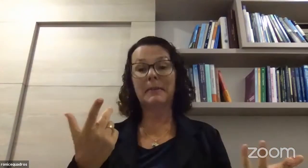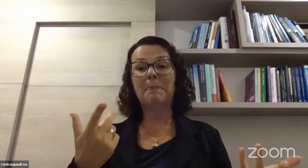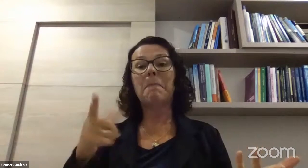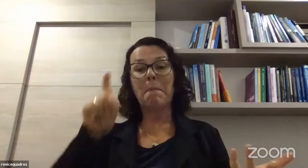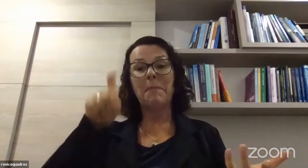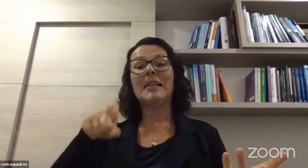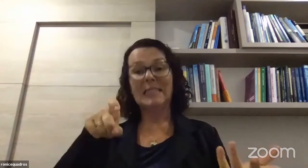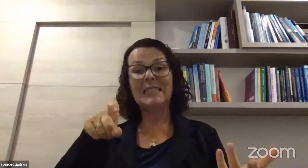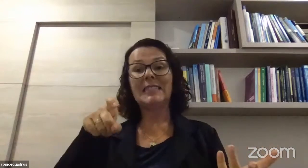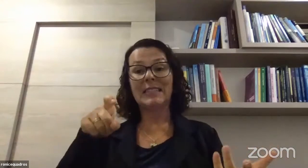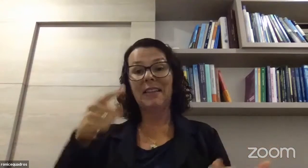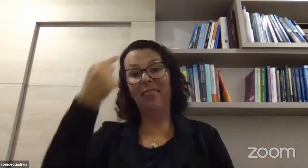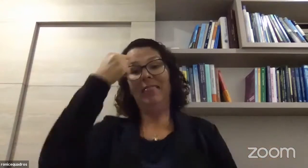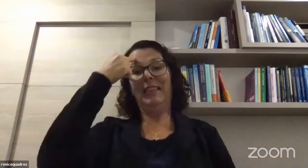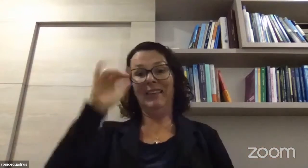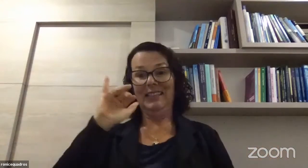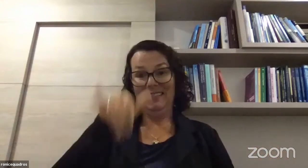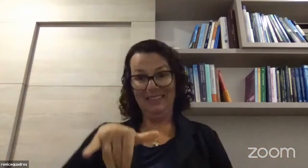speaking.